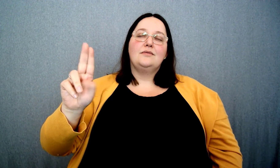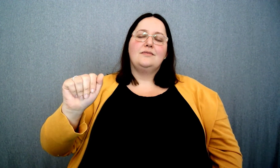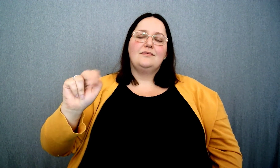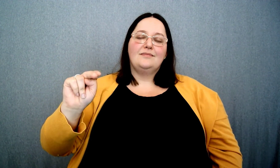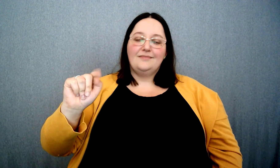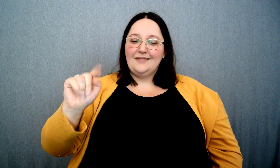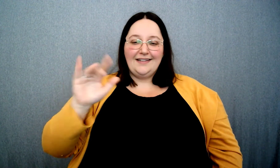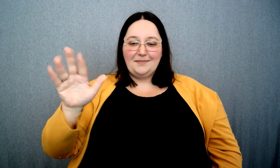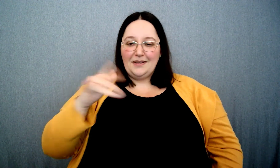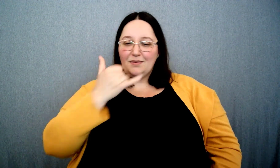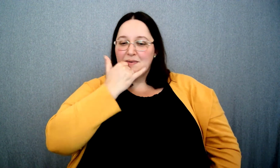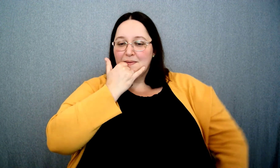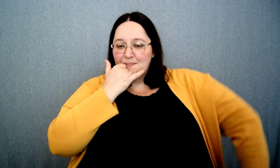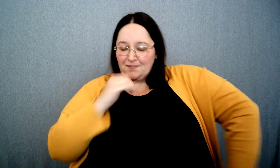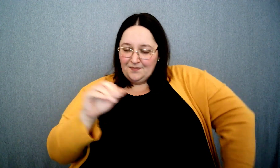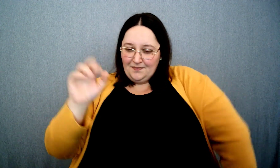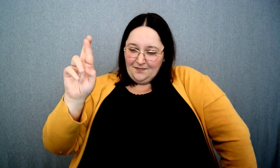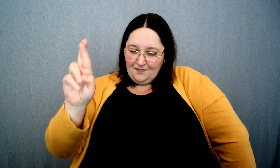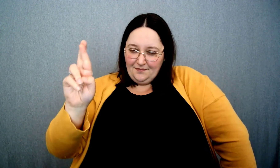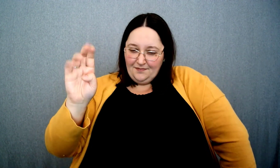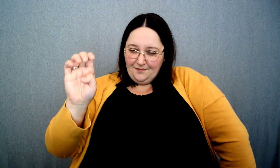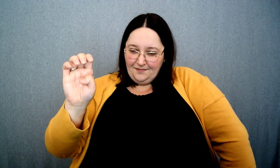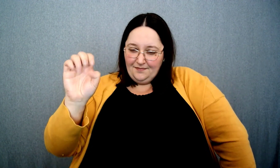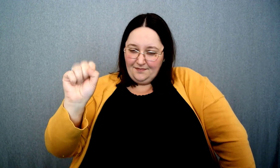Restaurant. I can't spell this. Hold on. Restaurant.